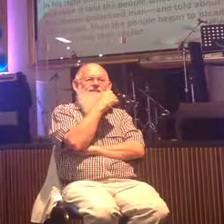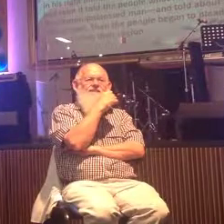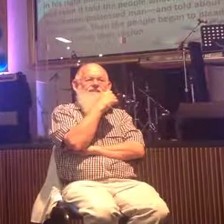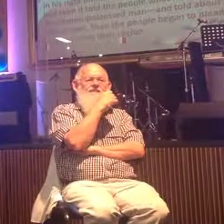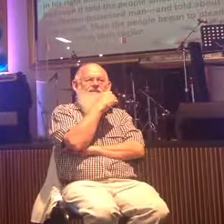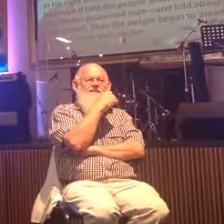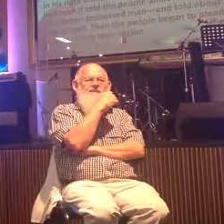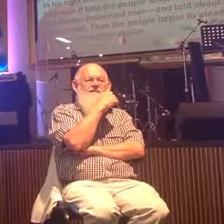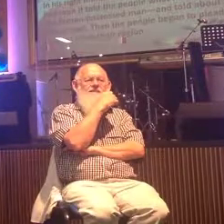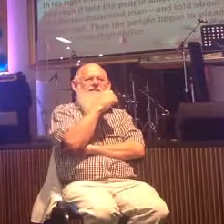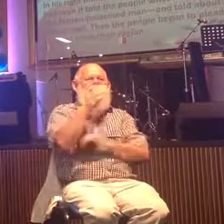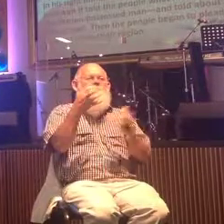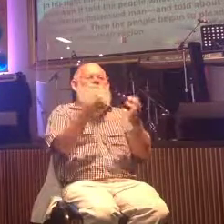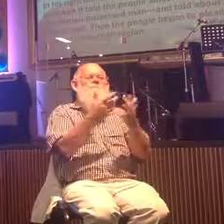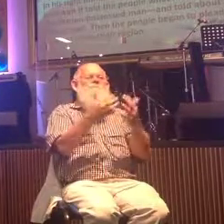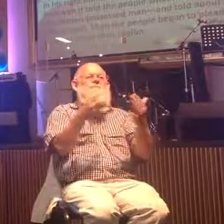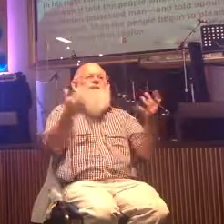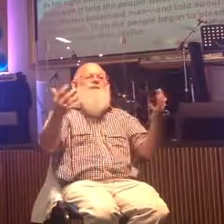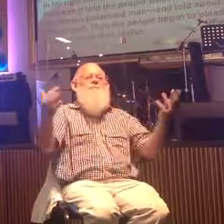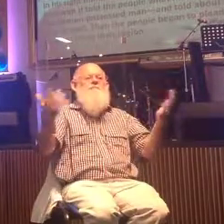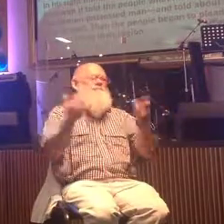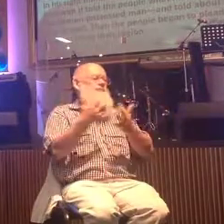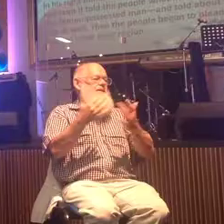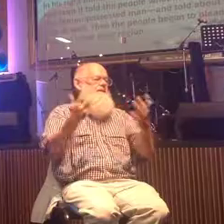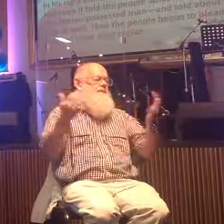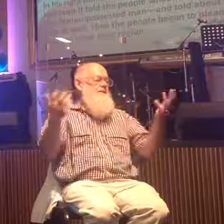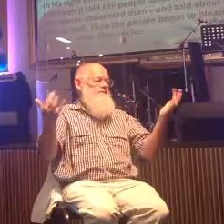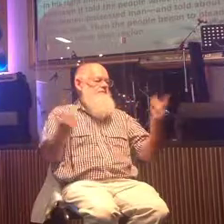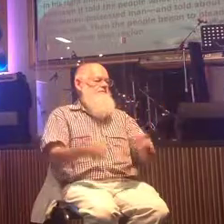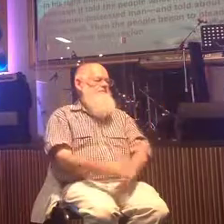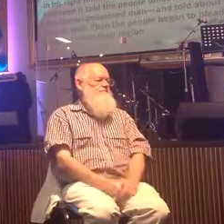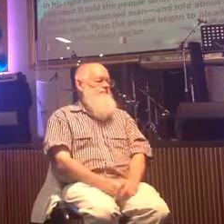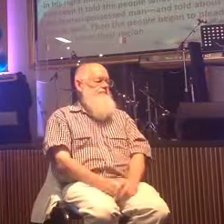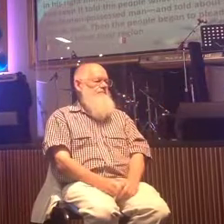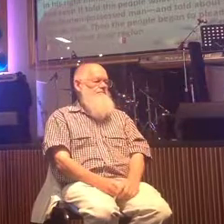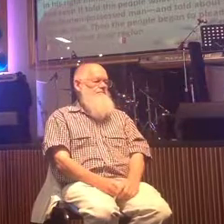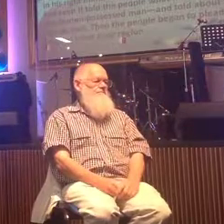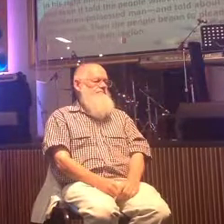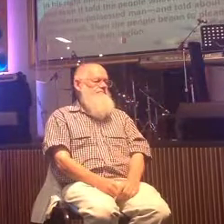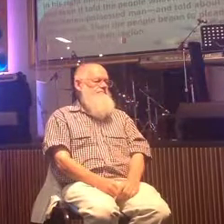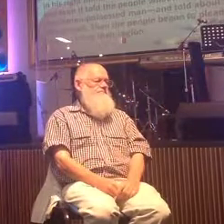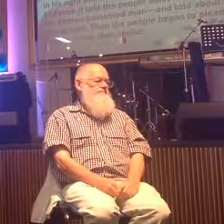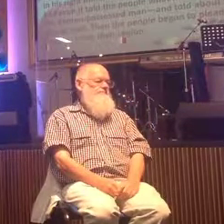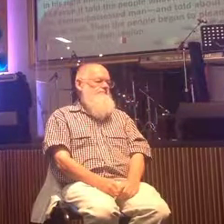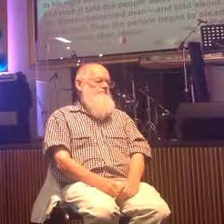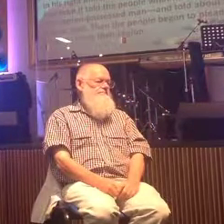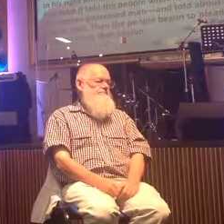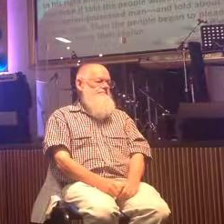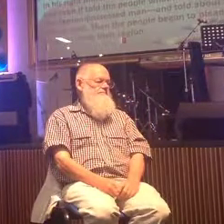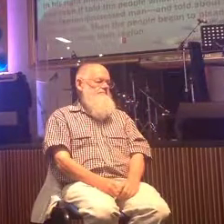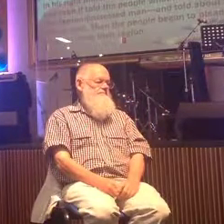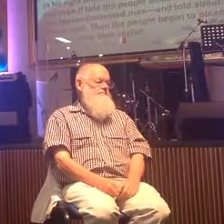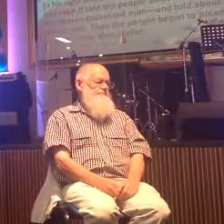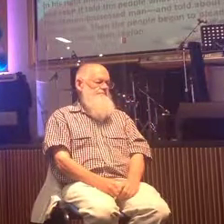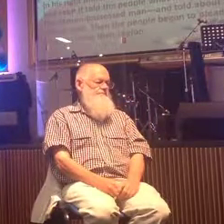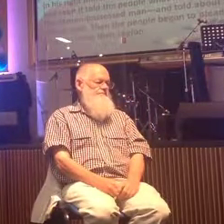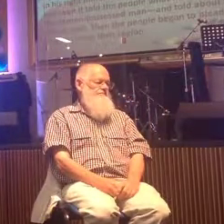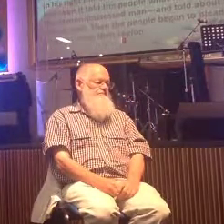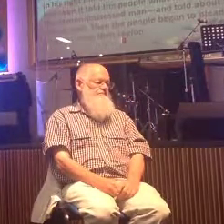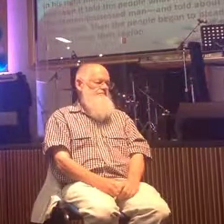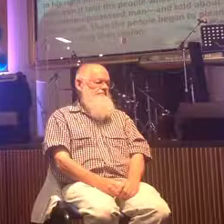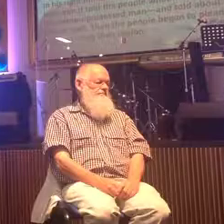it told the people what had happened to the demon-possessed man, and told them about the pigs as well. And the people began to plead